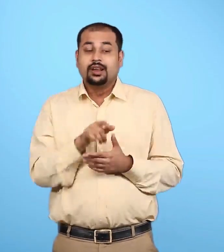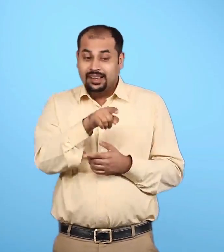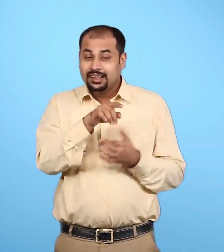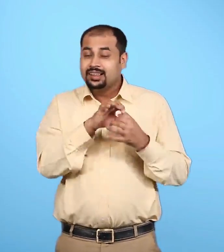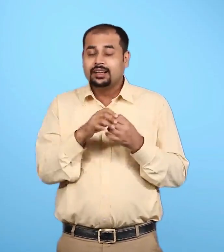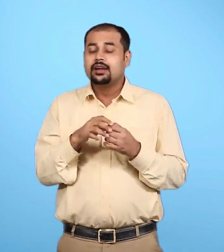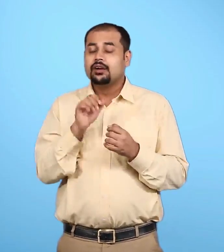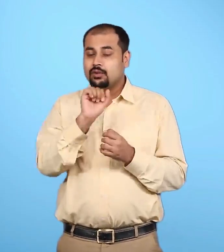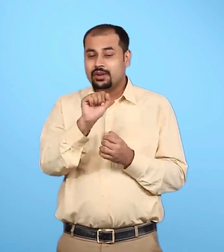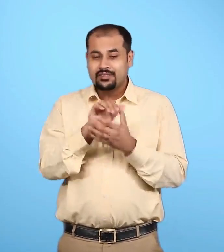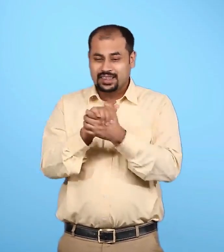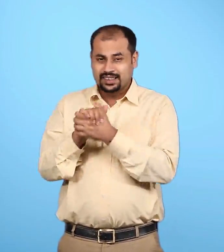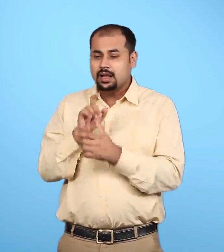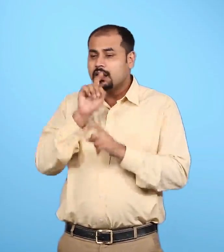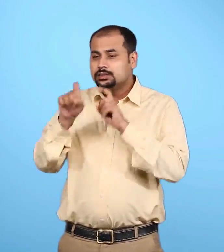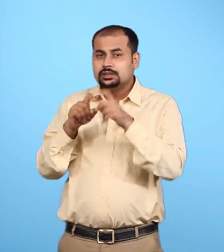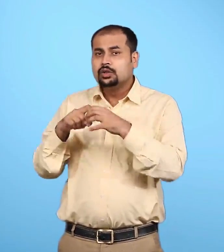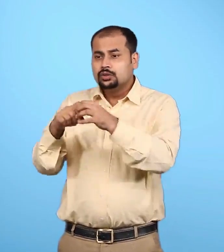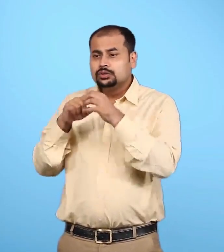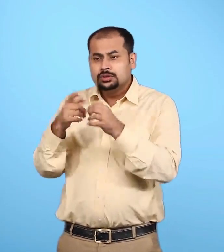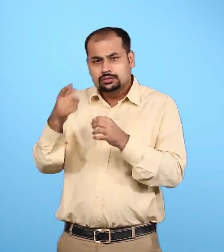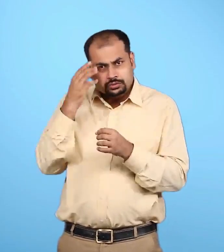and ask your friends a few questions about it.